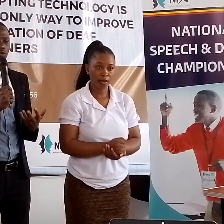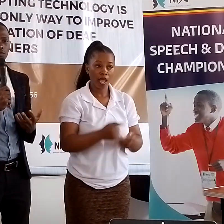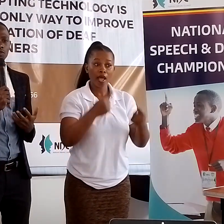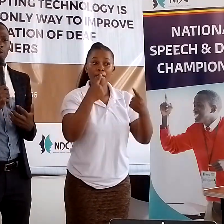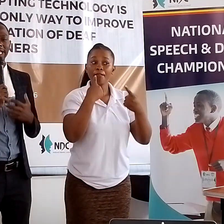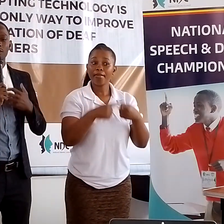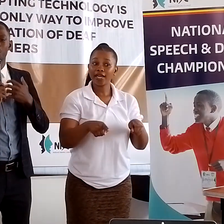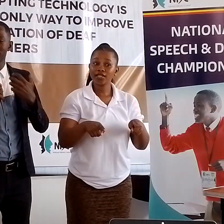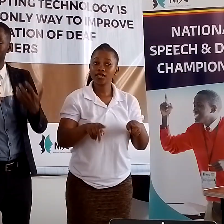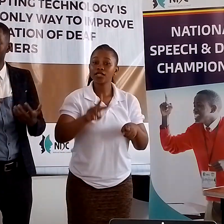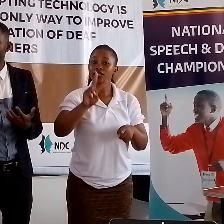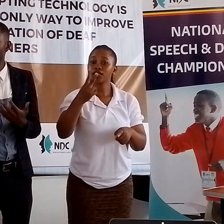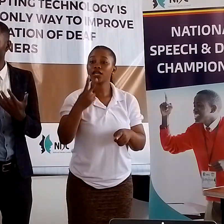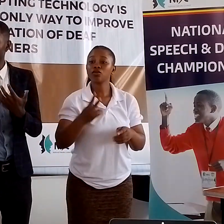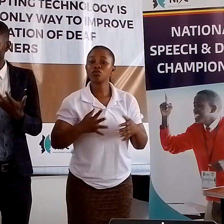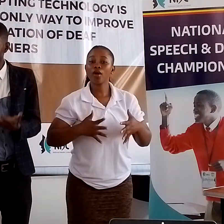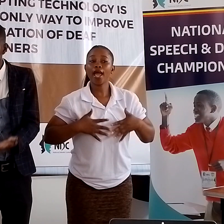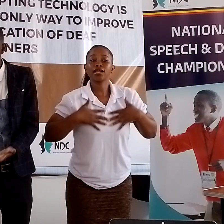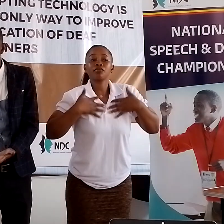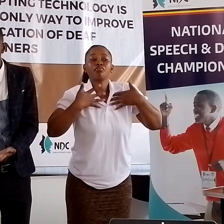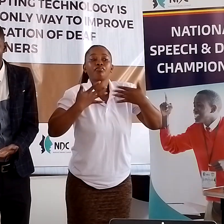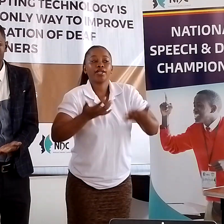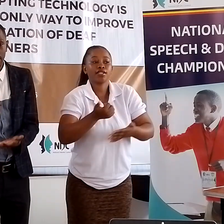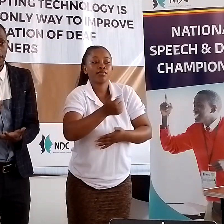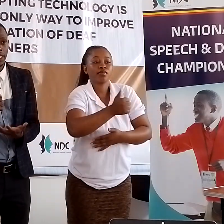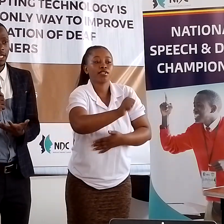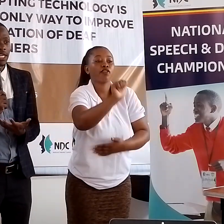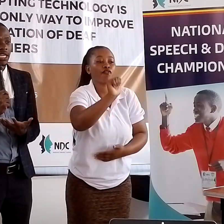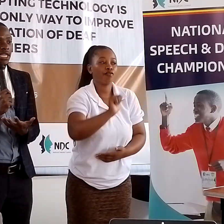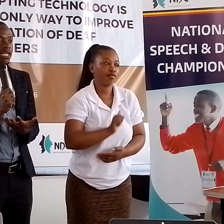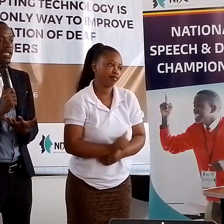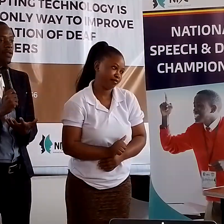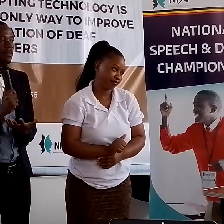but to express themselves freely,